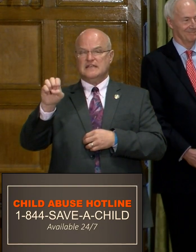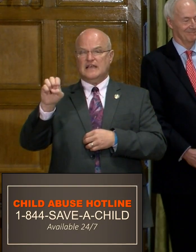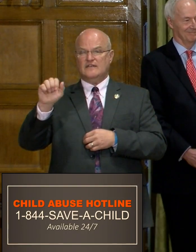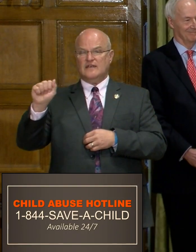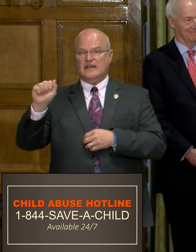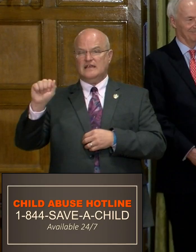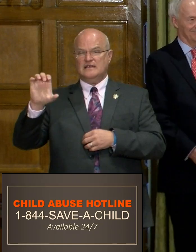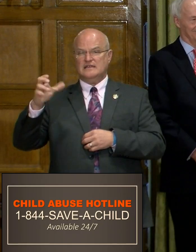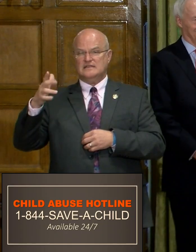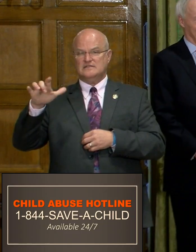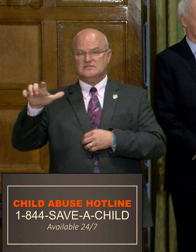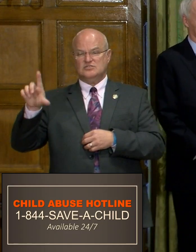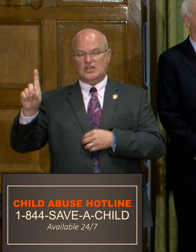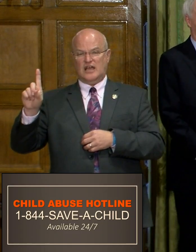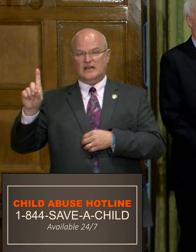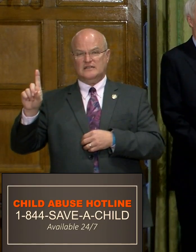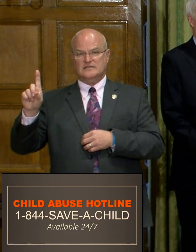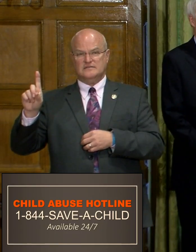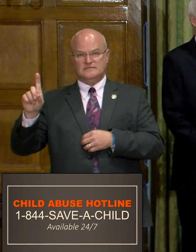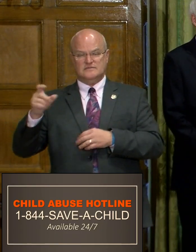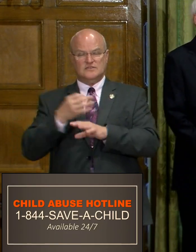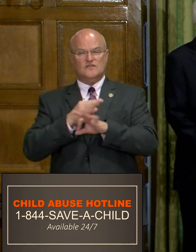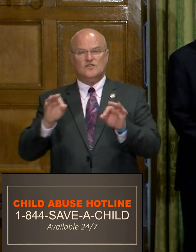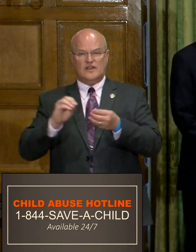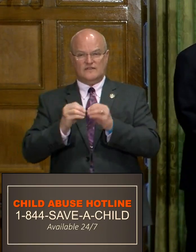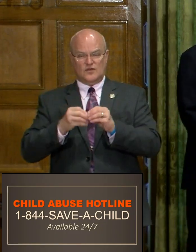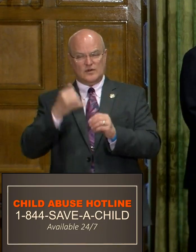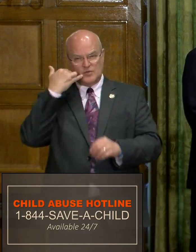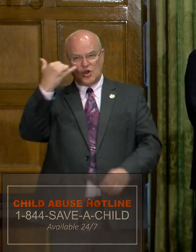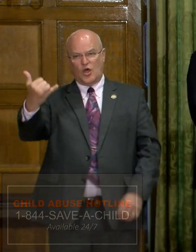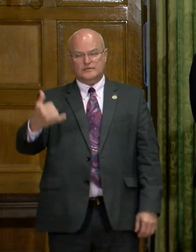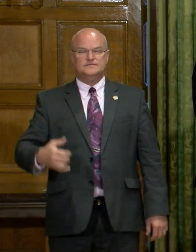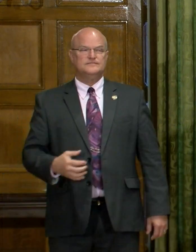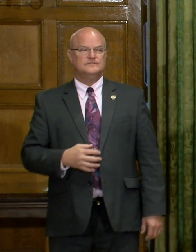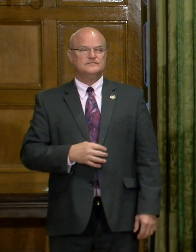1-844-SAVE-A-CHILD, and it is a free, toll-free number.